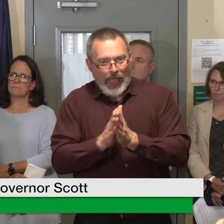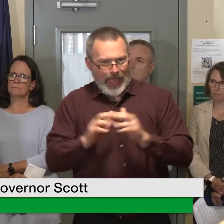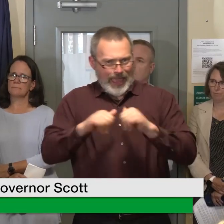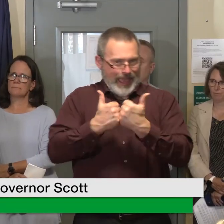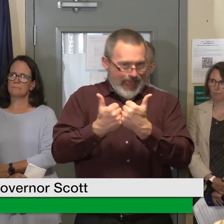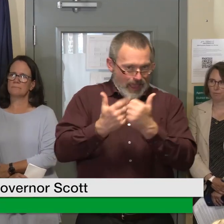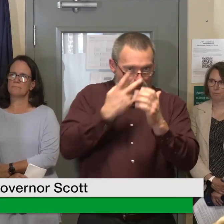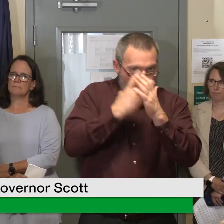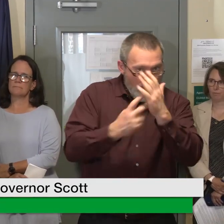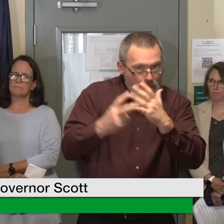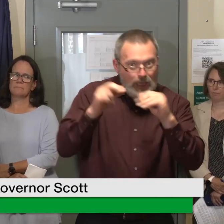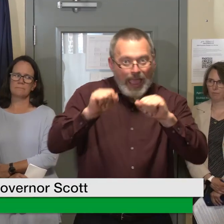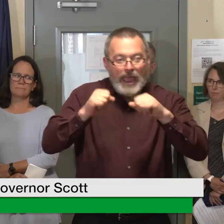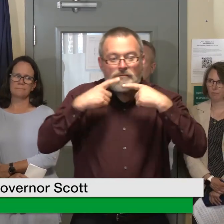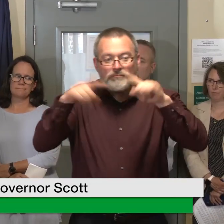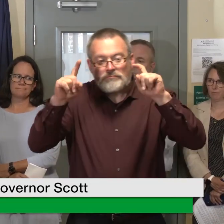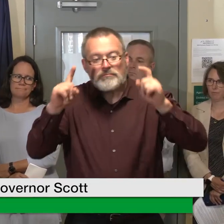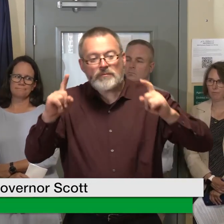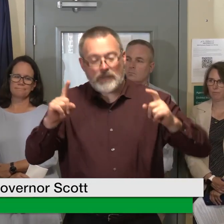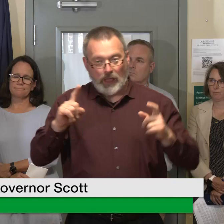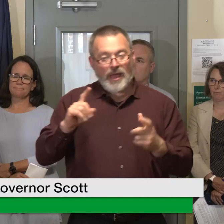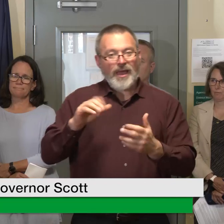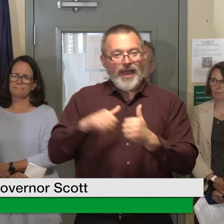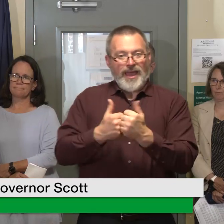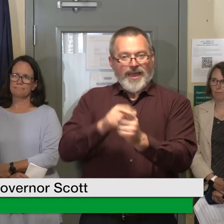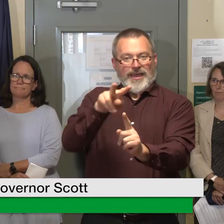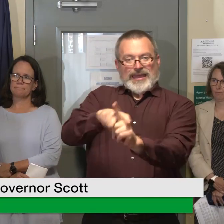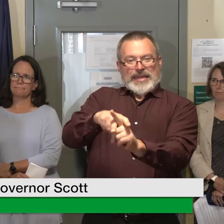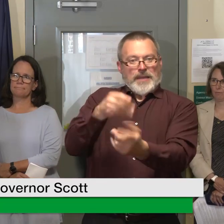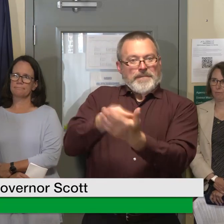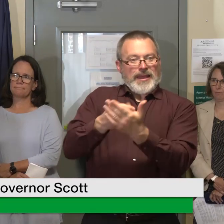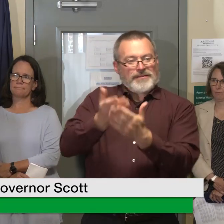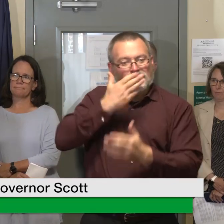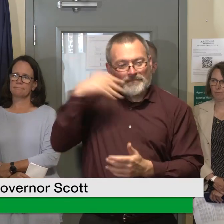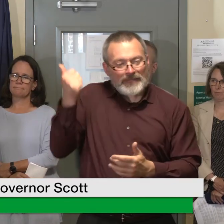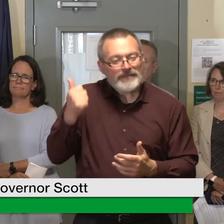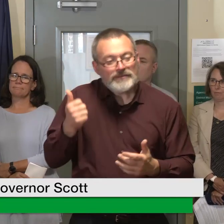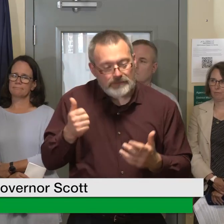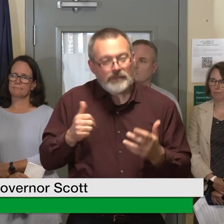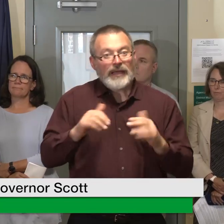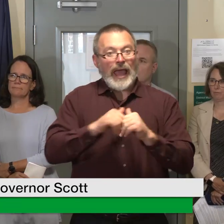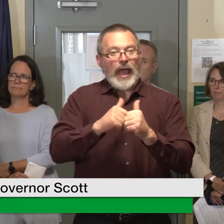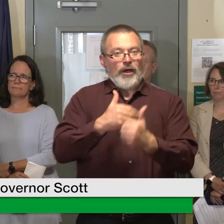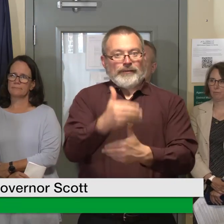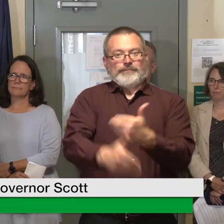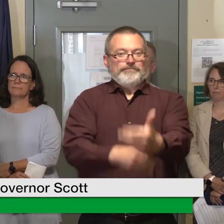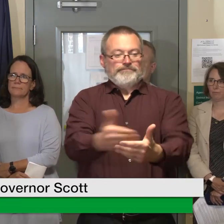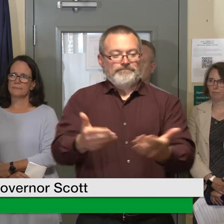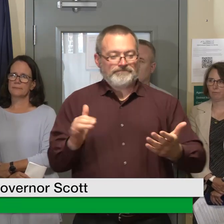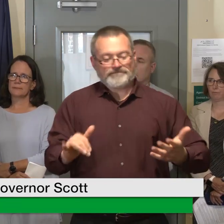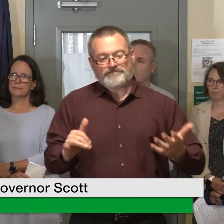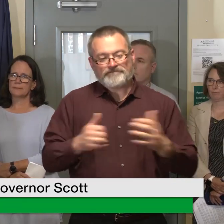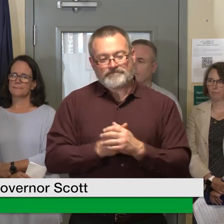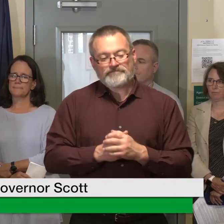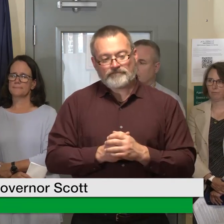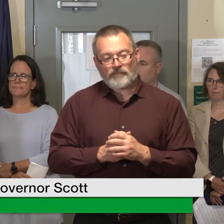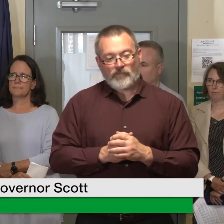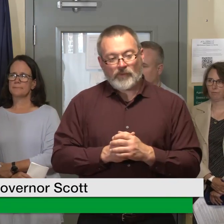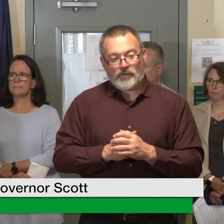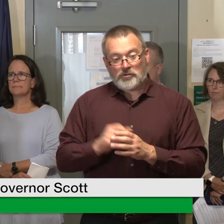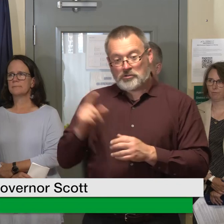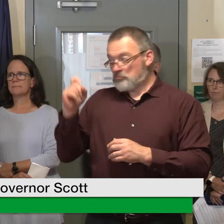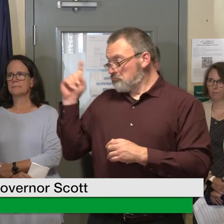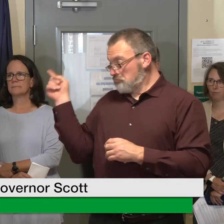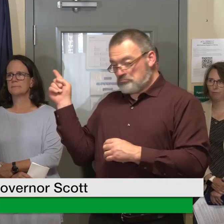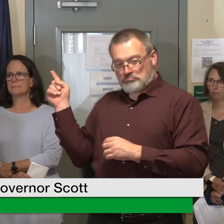to be money to do that and a vehicle to do that. So again, I think as the governor mentioned,